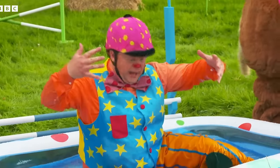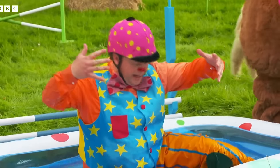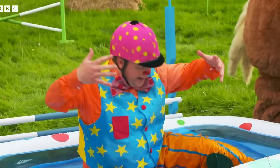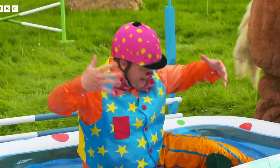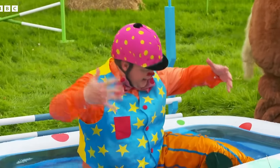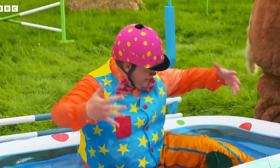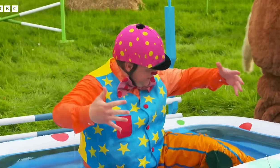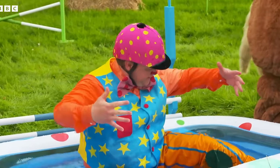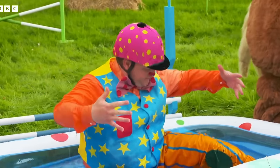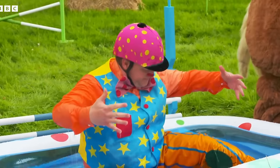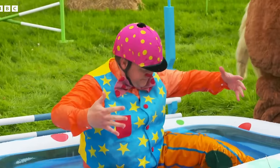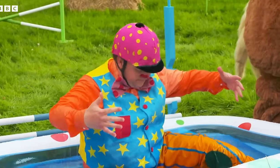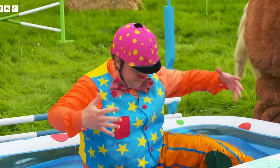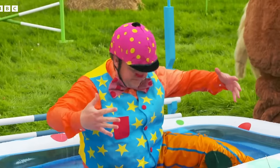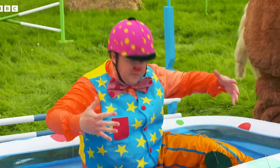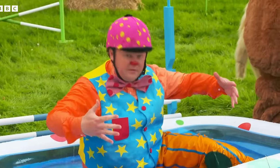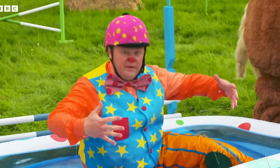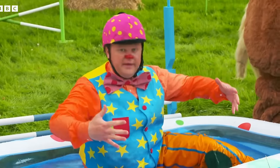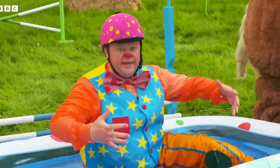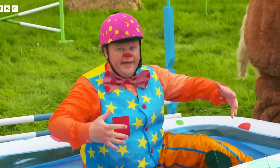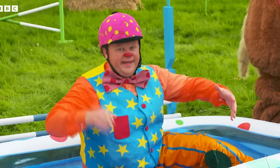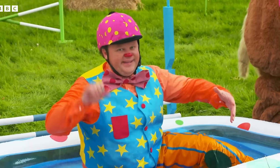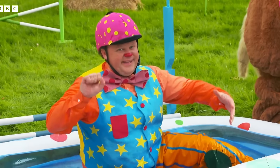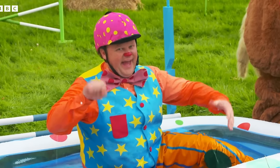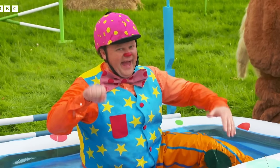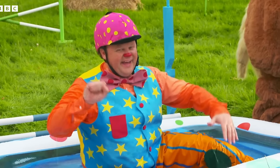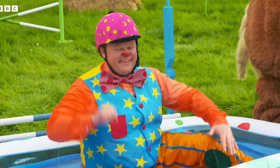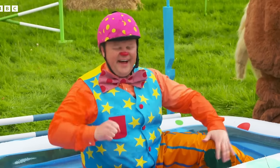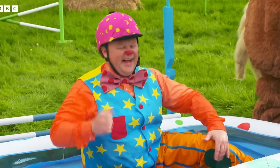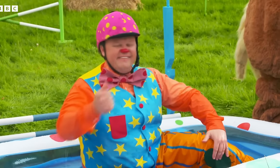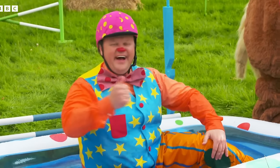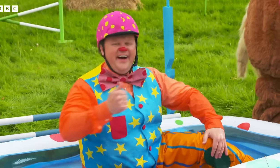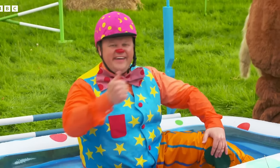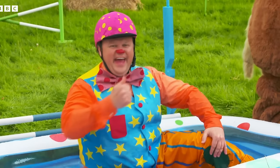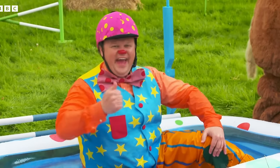Are you okay, Mr. Tumble? Yes, I'm okay.